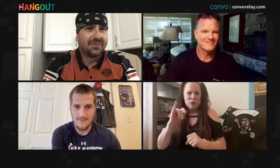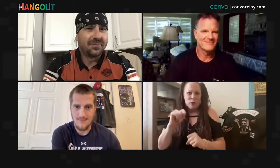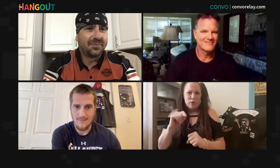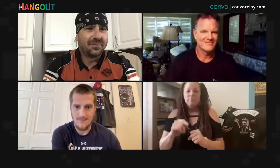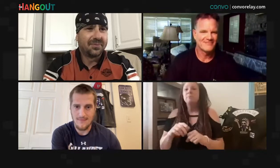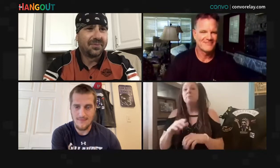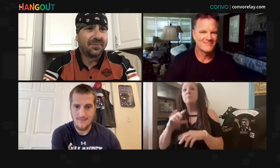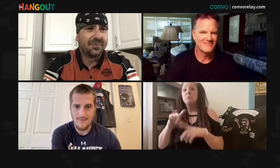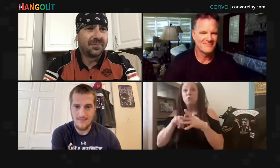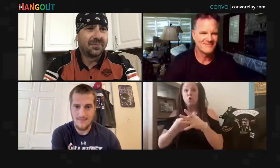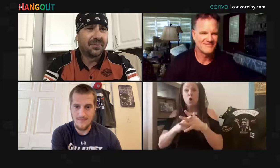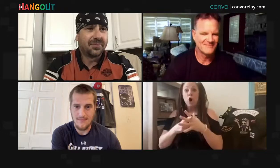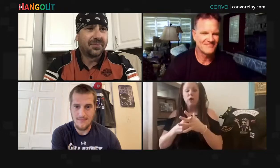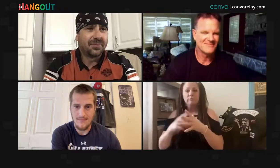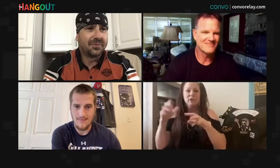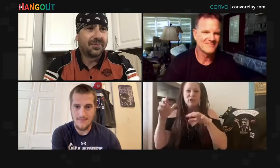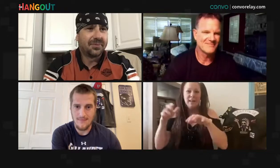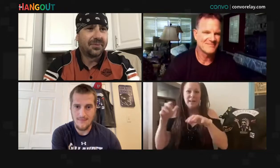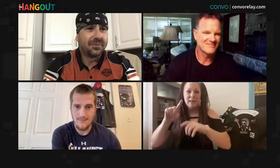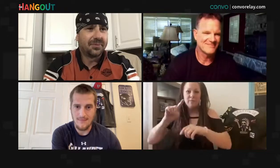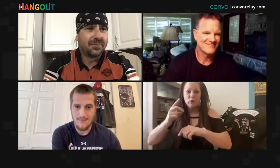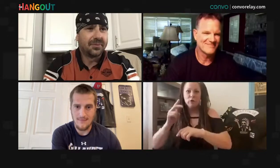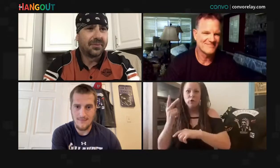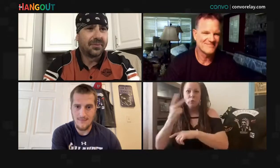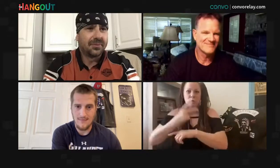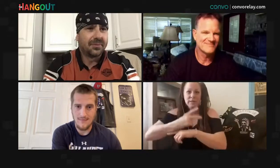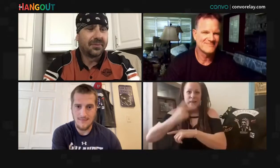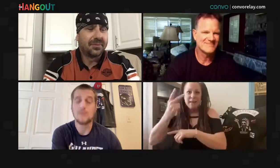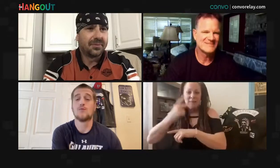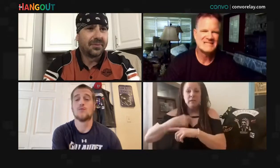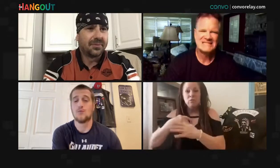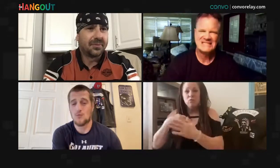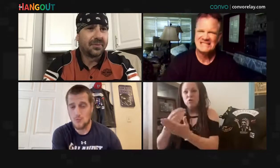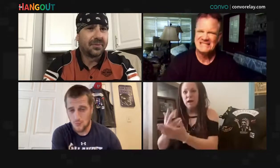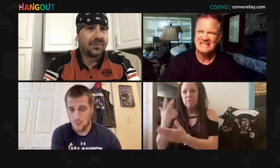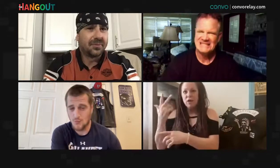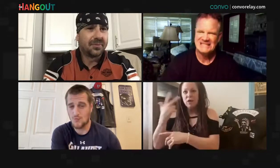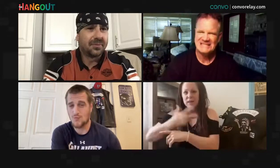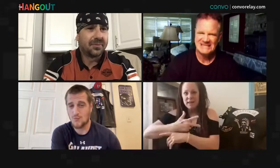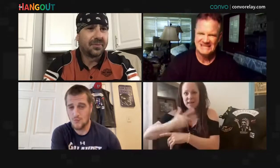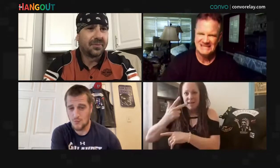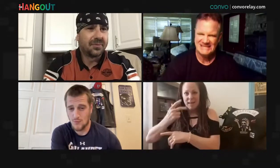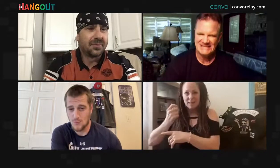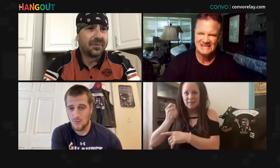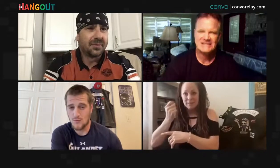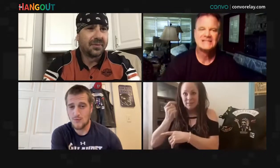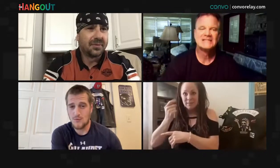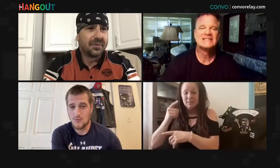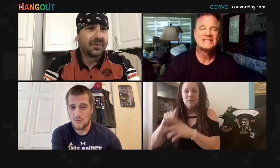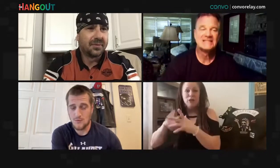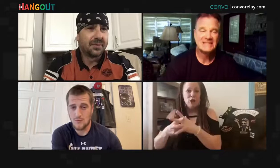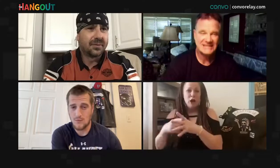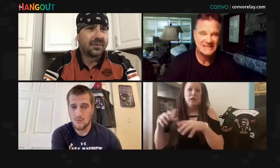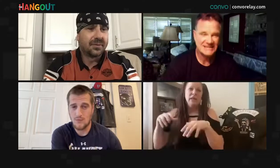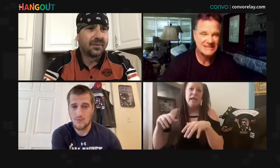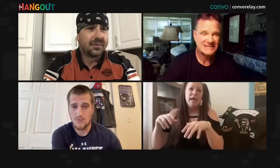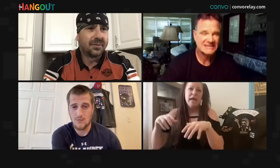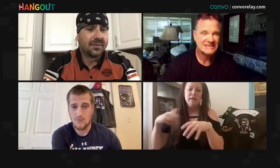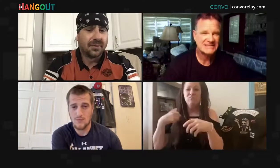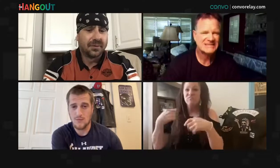Davidson, which I figured, I could do it. It started raining the first 2 days, and I had arrived 3 days prior, so